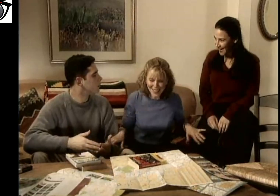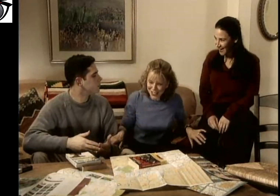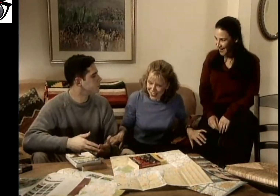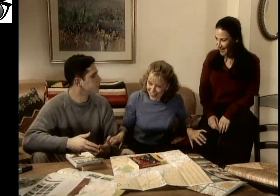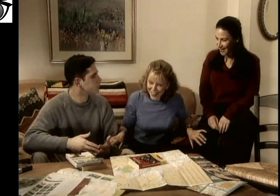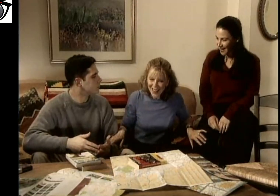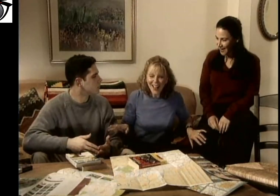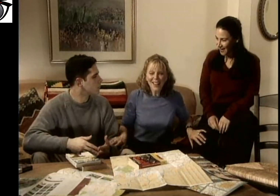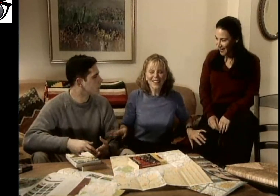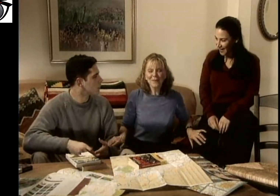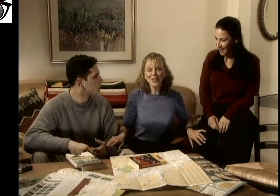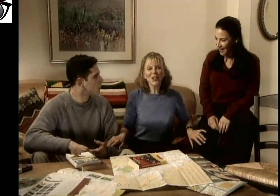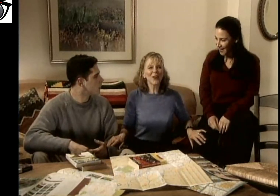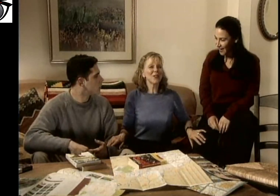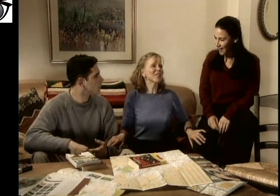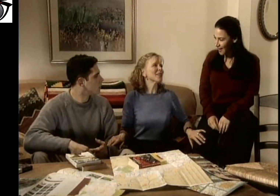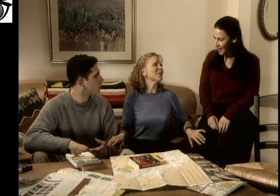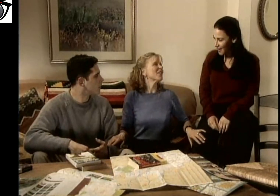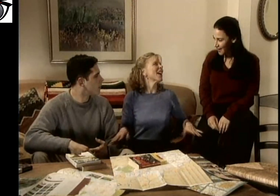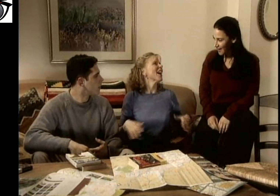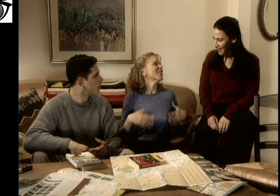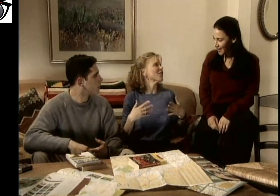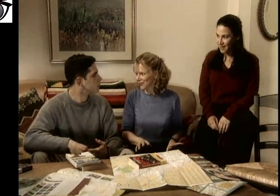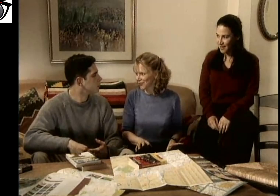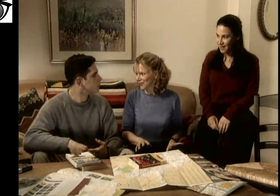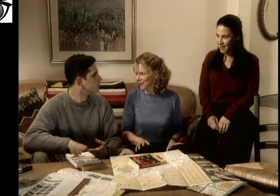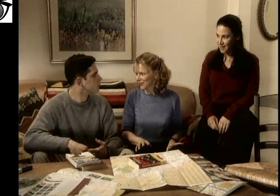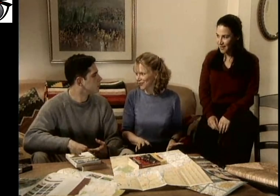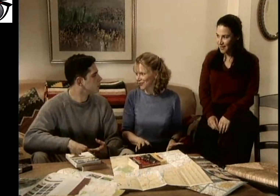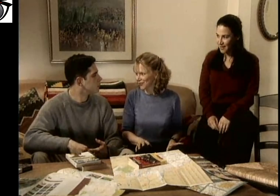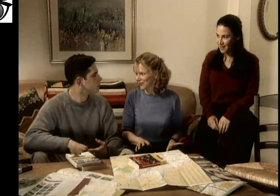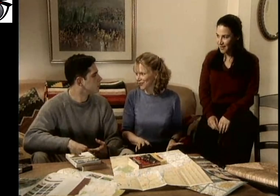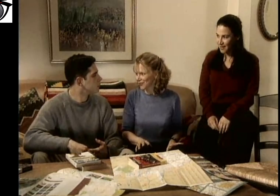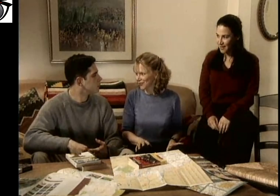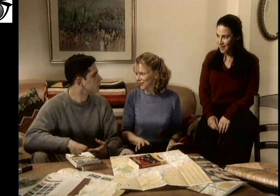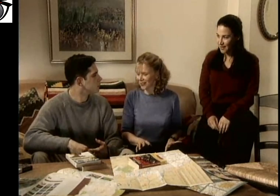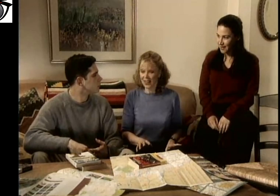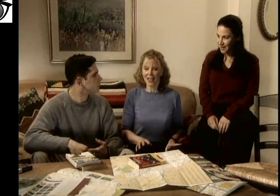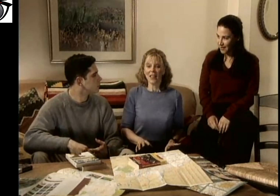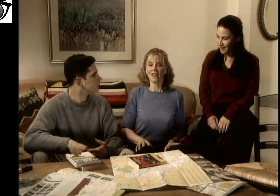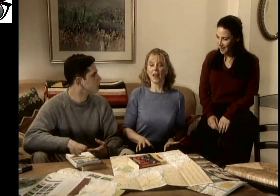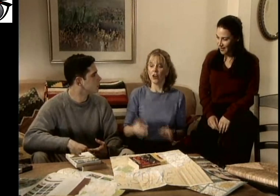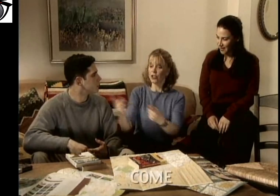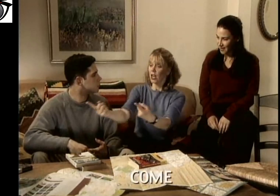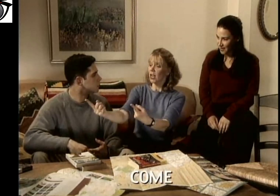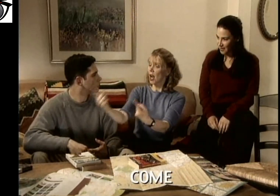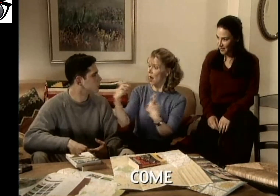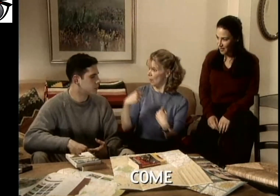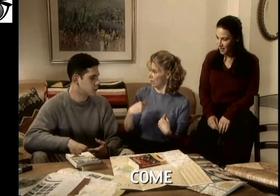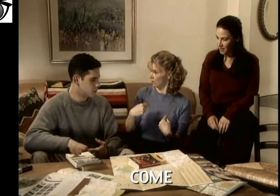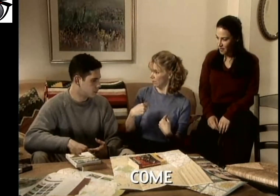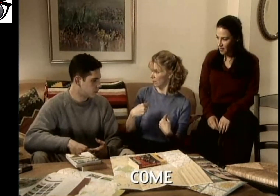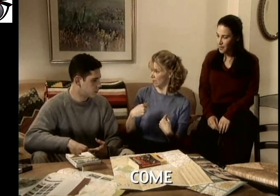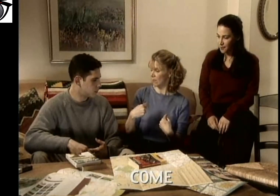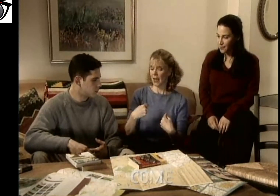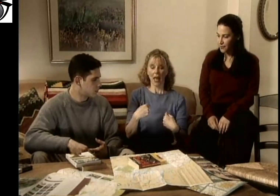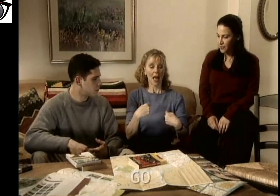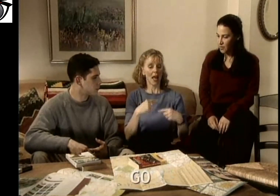make our decision, let me show you some of the action verbs related to travel. There's